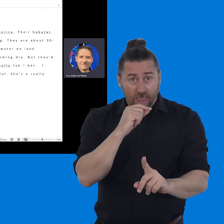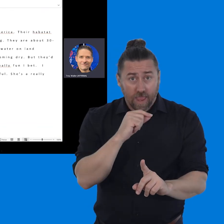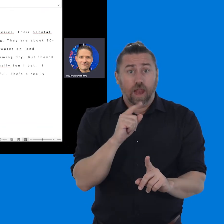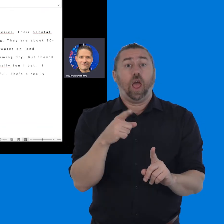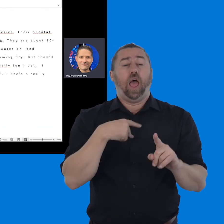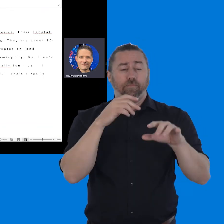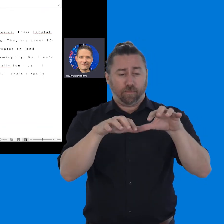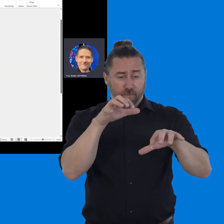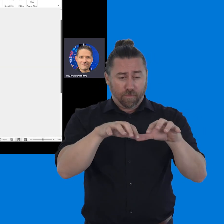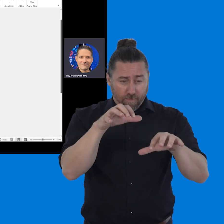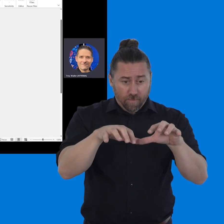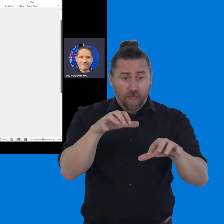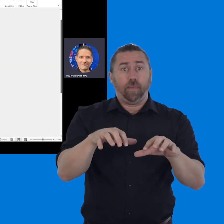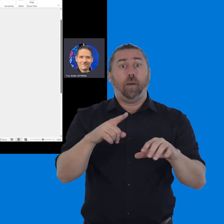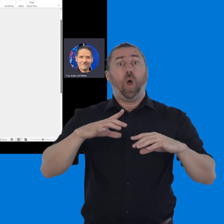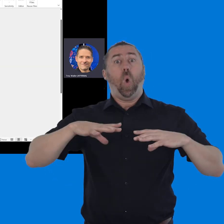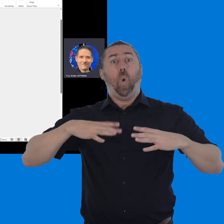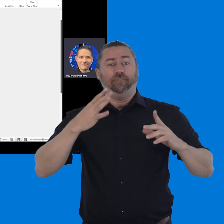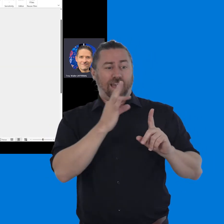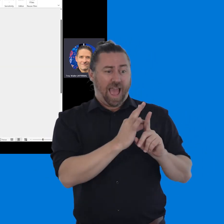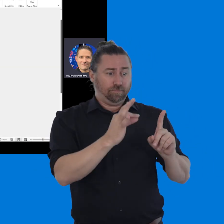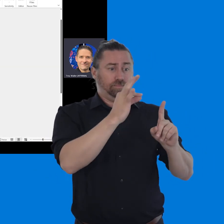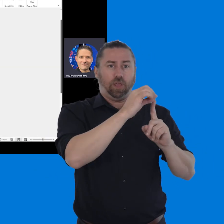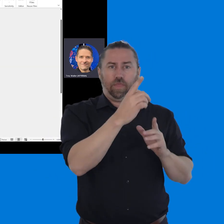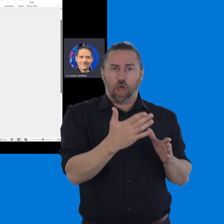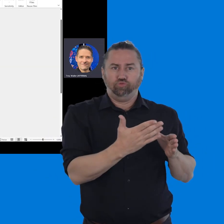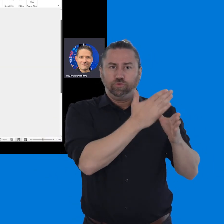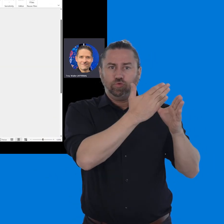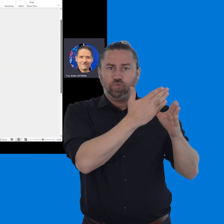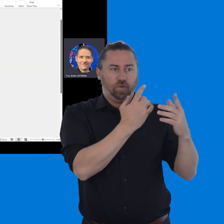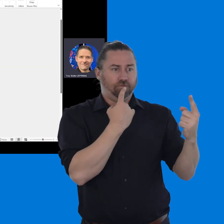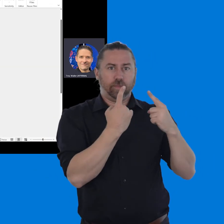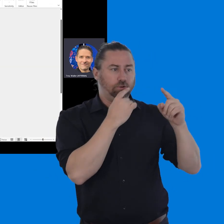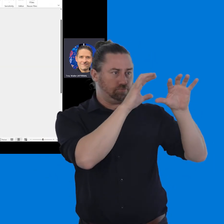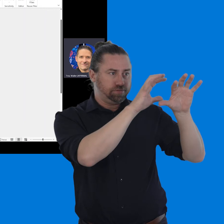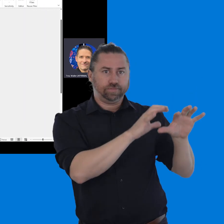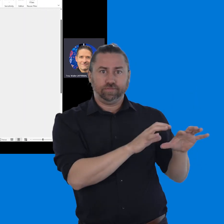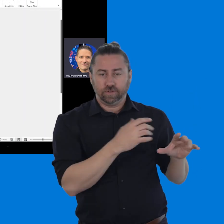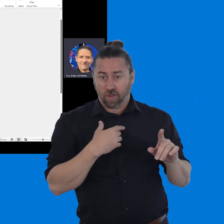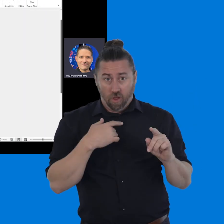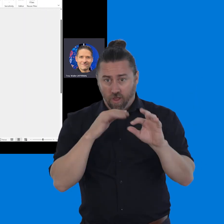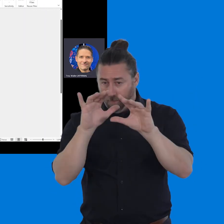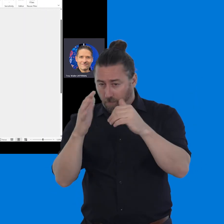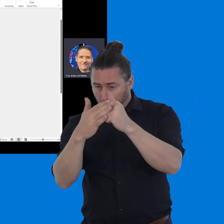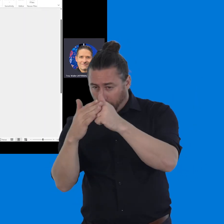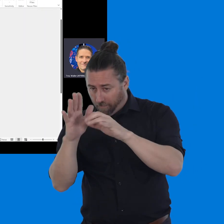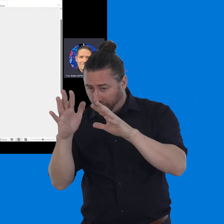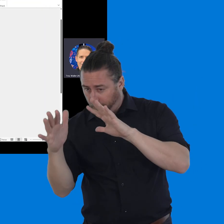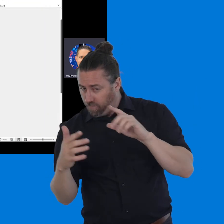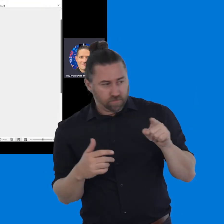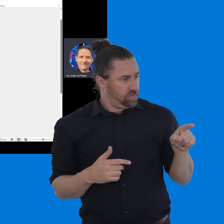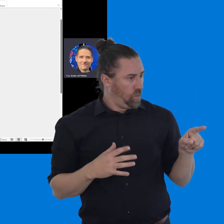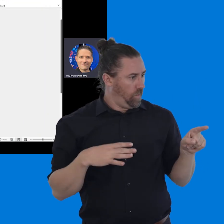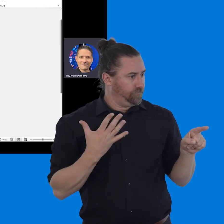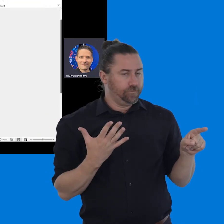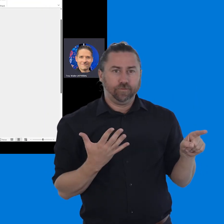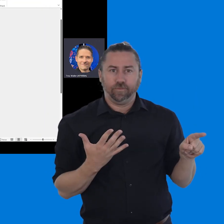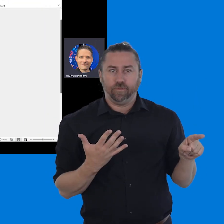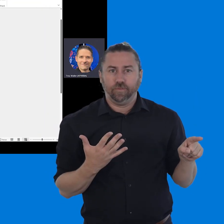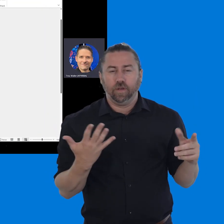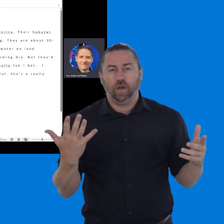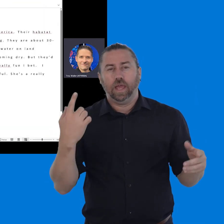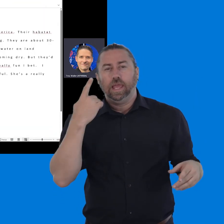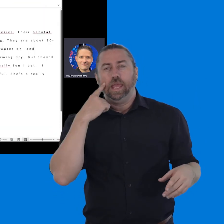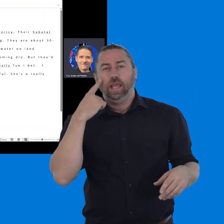those changes will be reflected in the original document, okay? So again, I turn on View, I turn